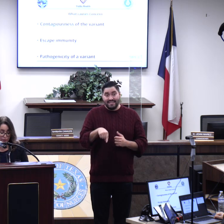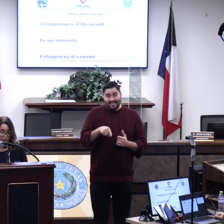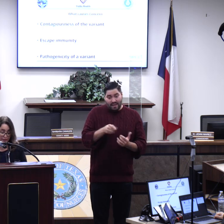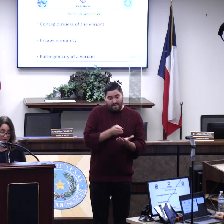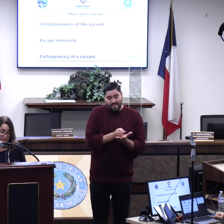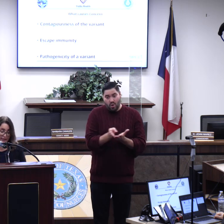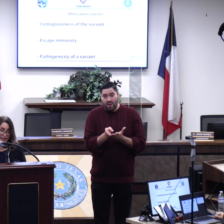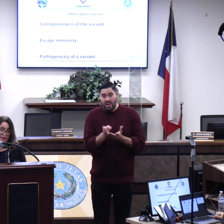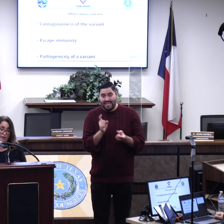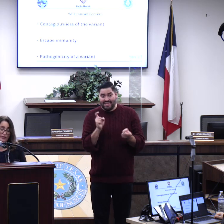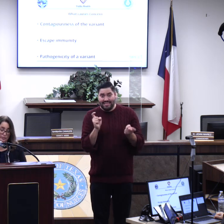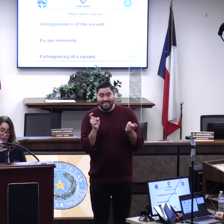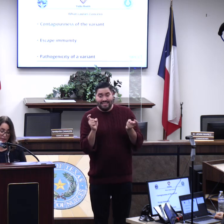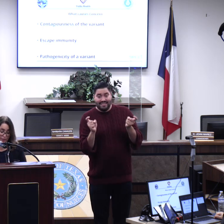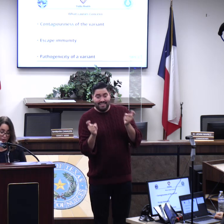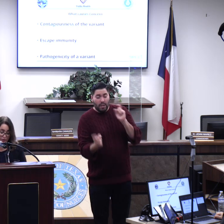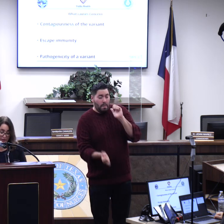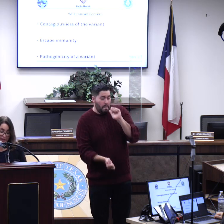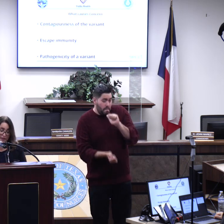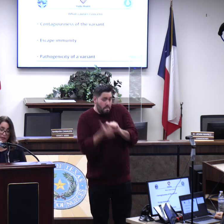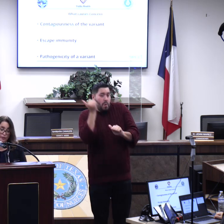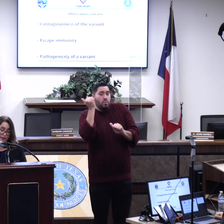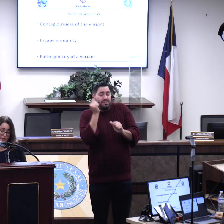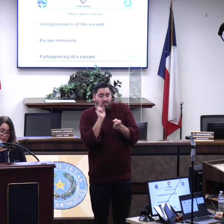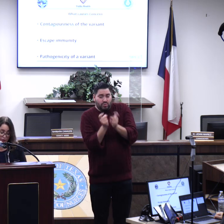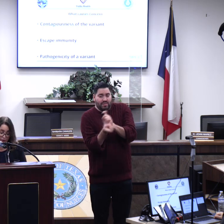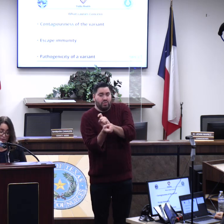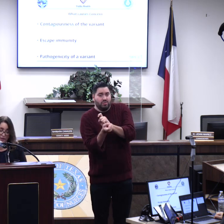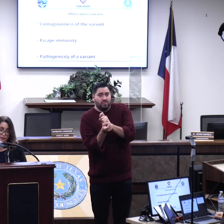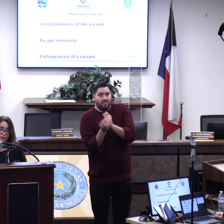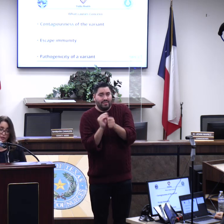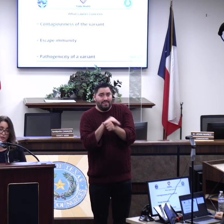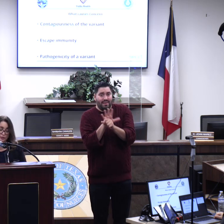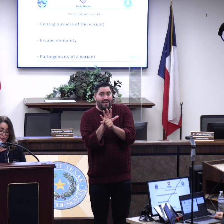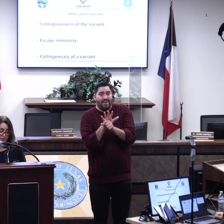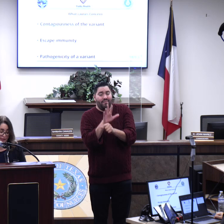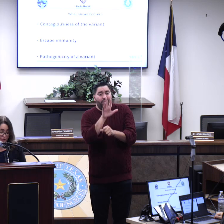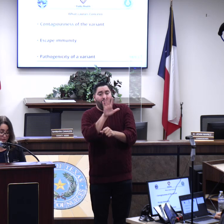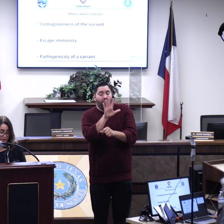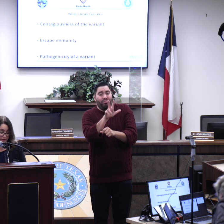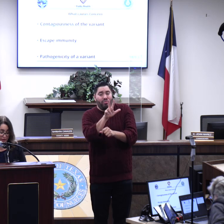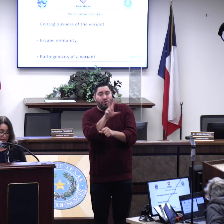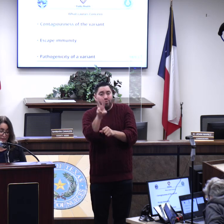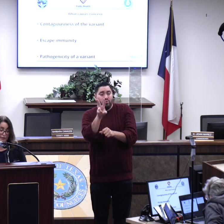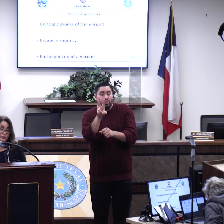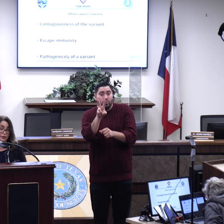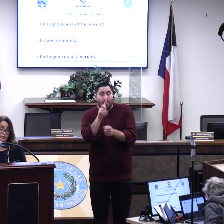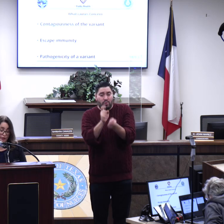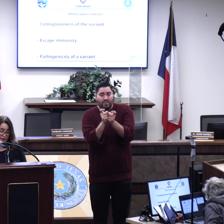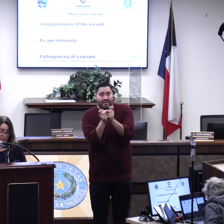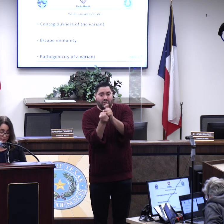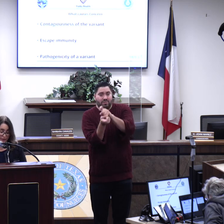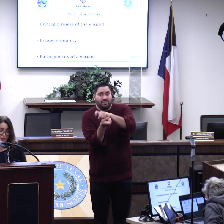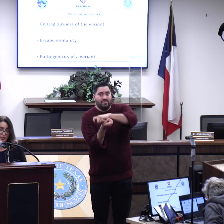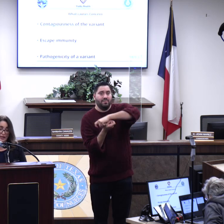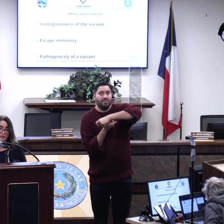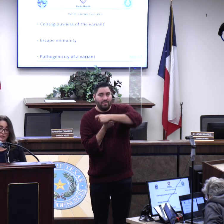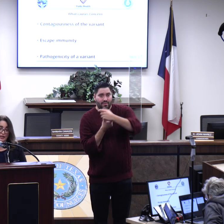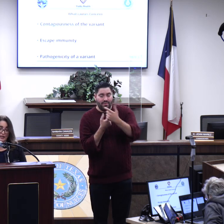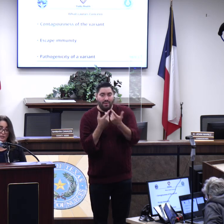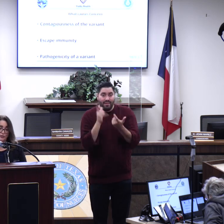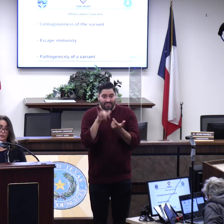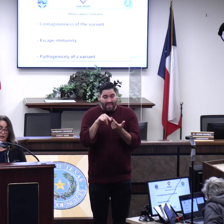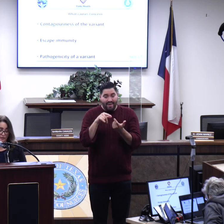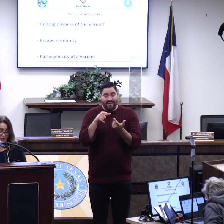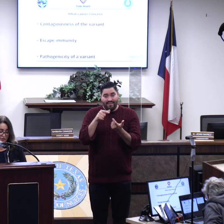mutations that we have seen on the spike protein, with a total of 32 mutations found so far. The gene actually